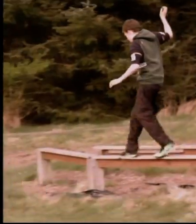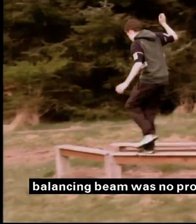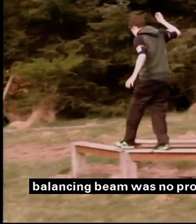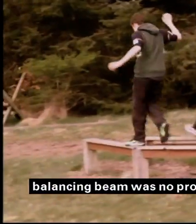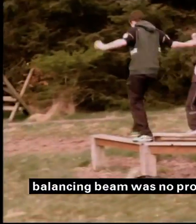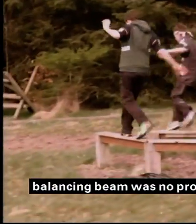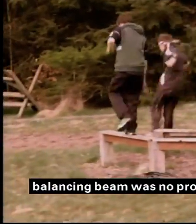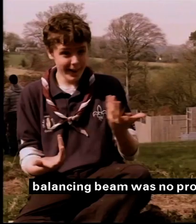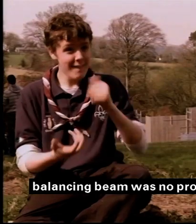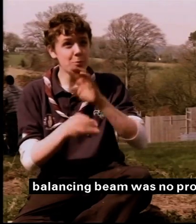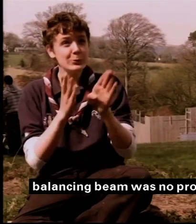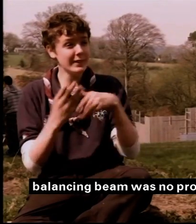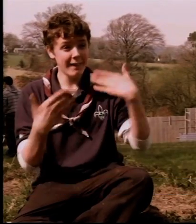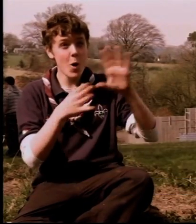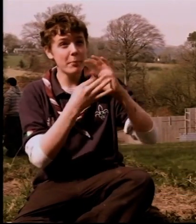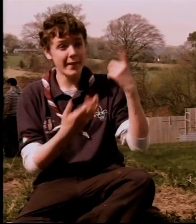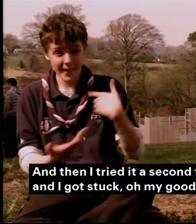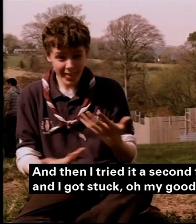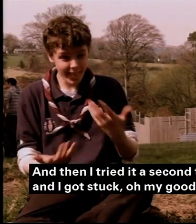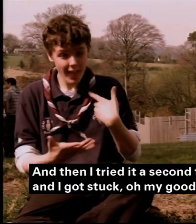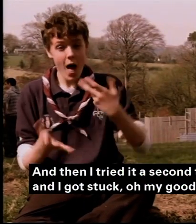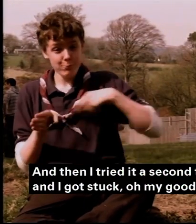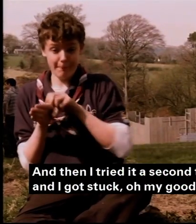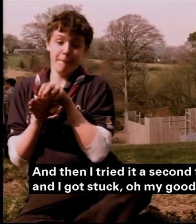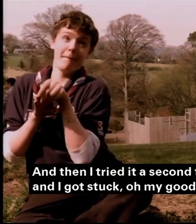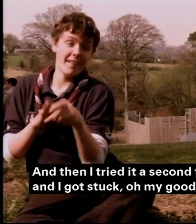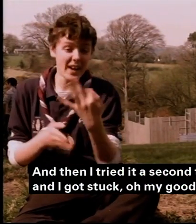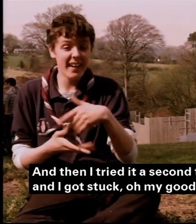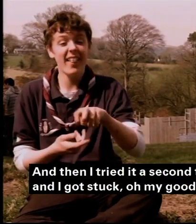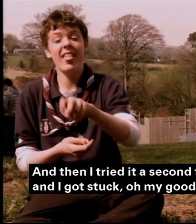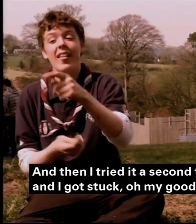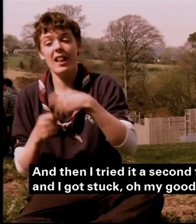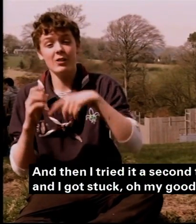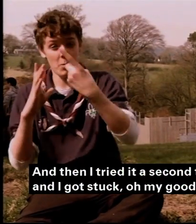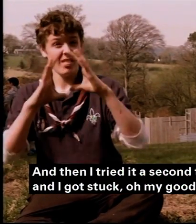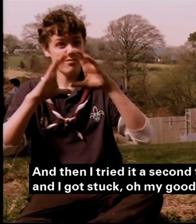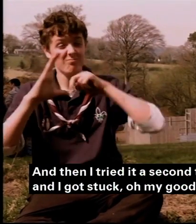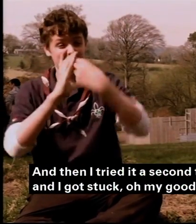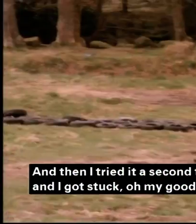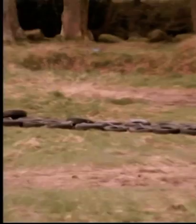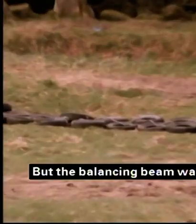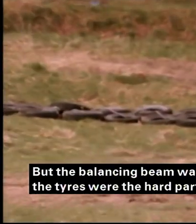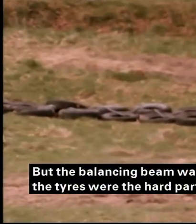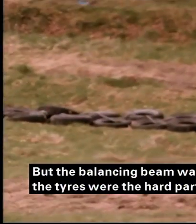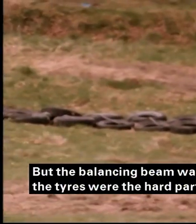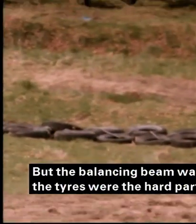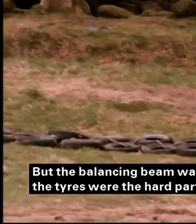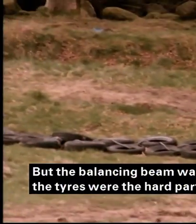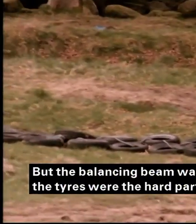then I tried it a second time and I got stuck. Oh my goodness. But the balancing beam was great. The tires were the hard